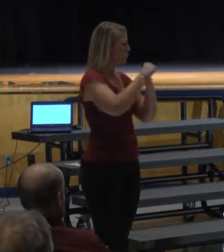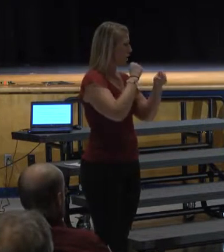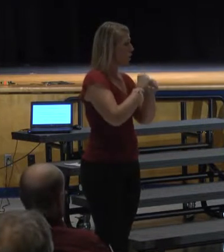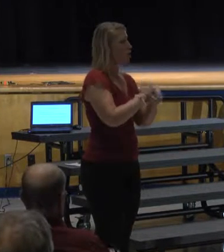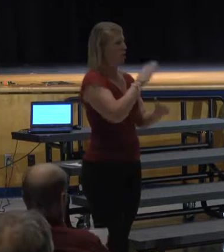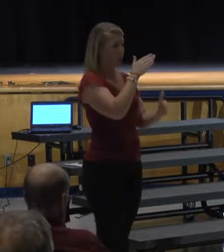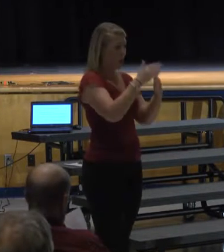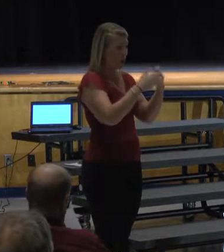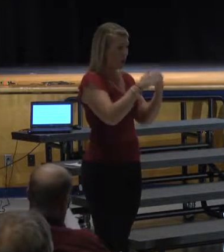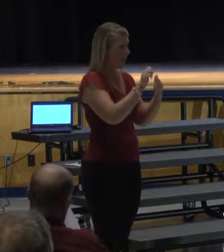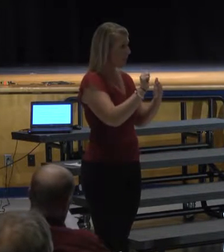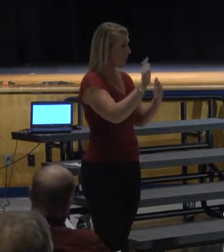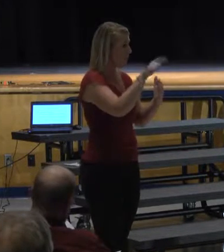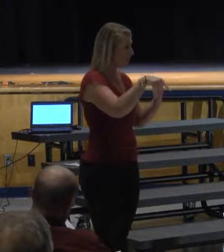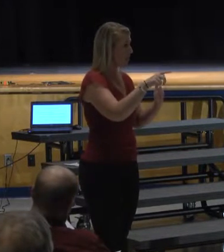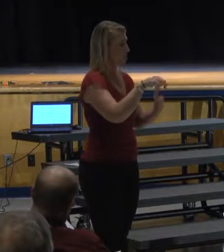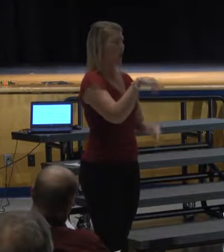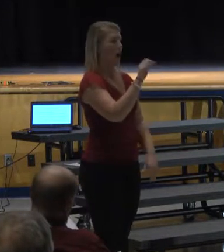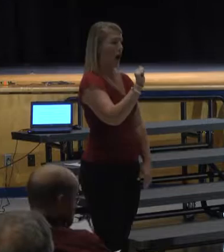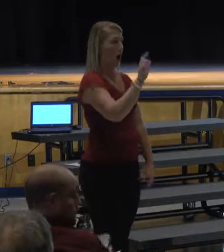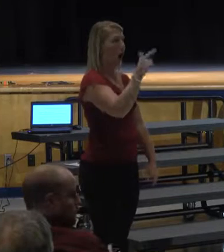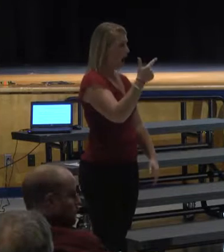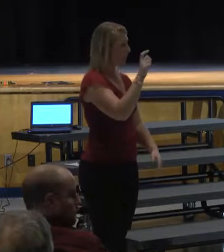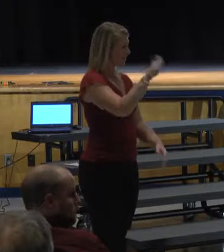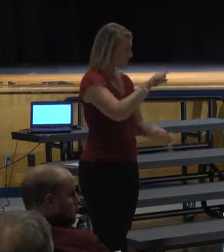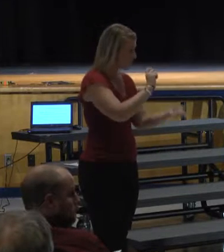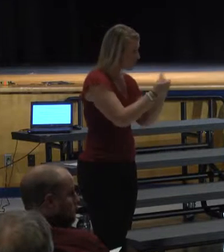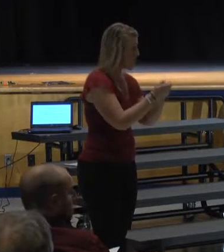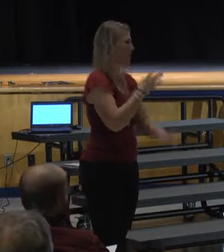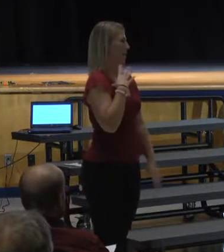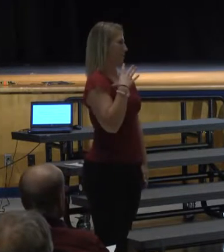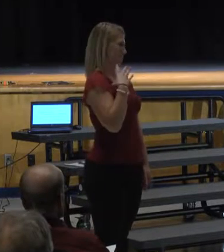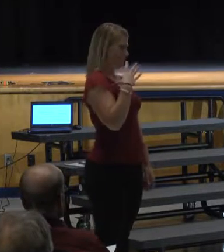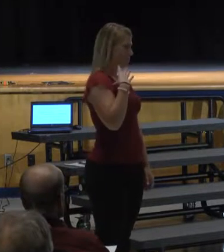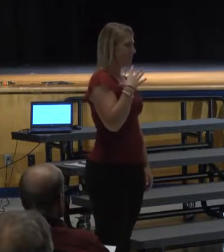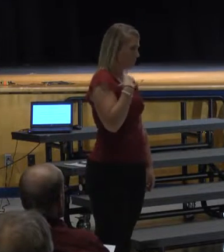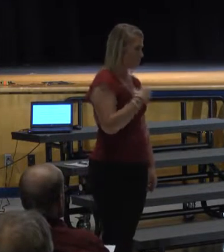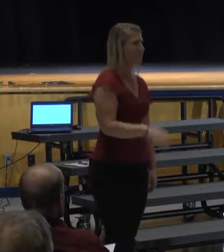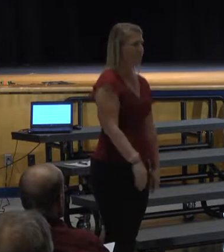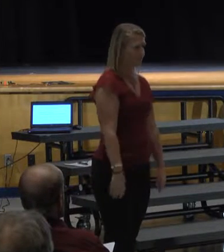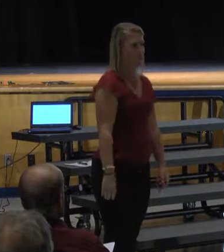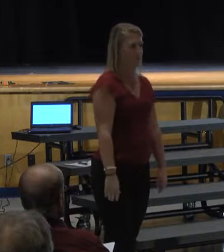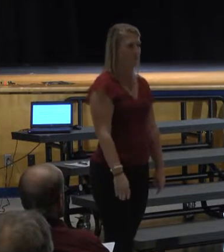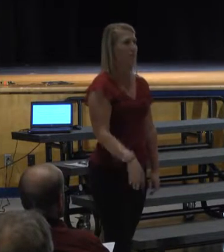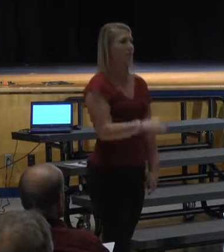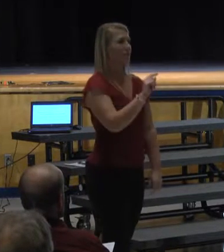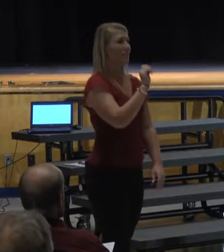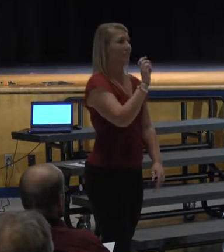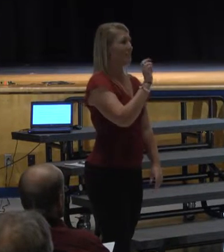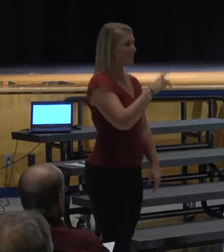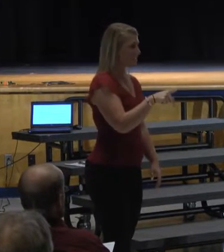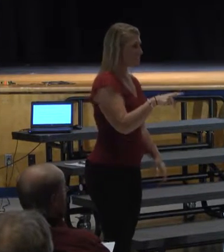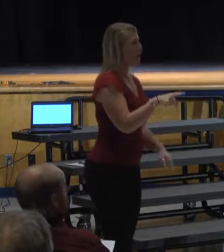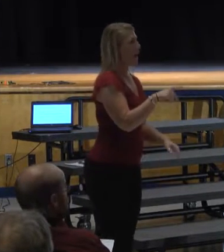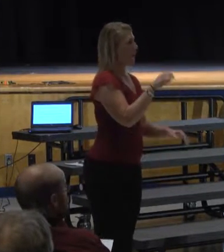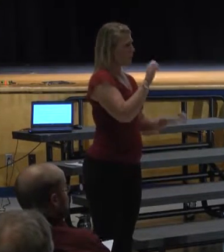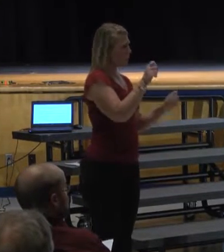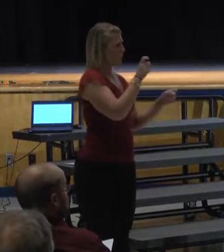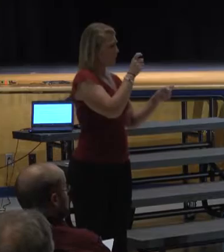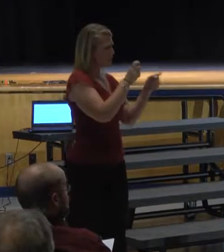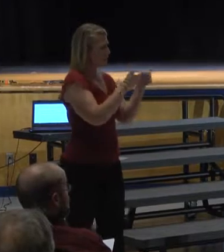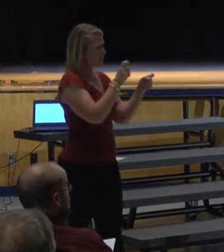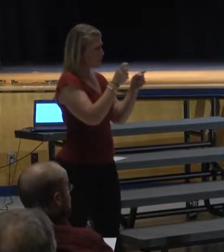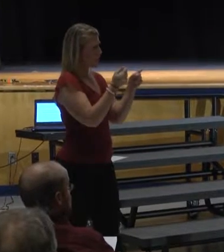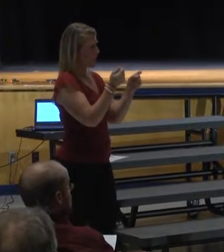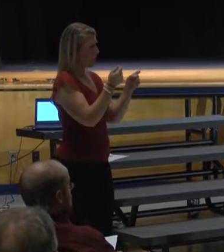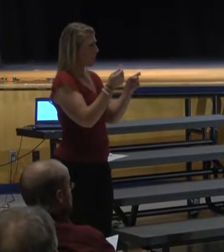minute change. That's fine. Does the reward change based on school? Yep. TAP can change a little bit based on the award. It's based